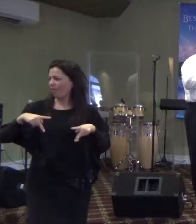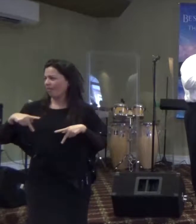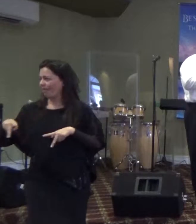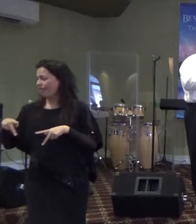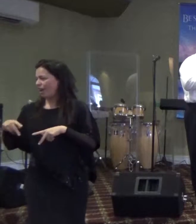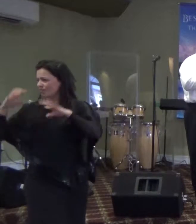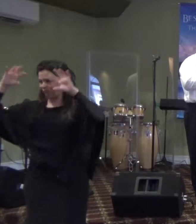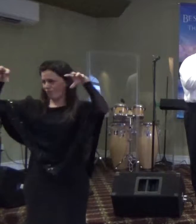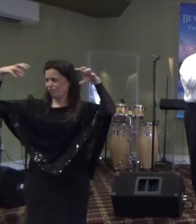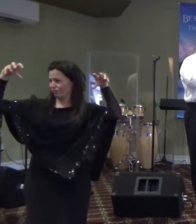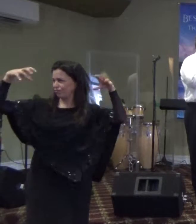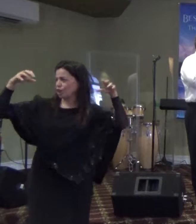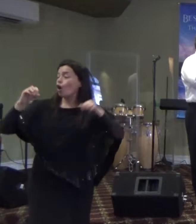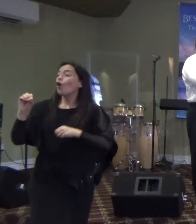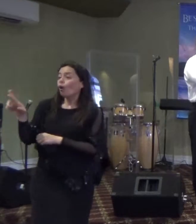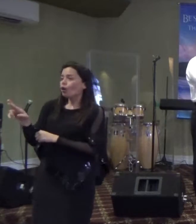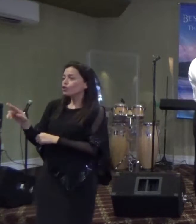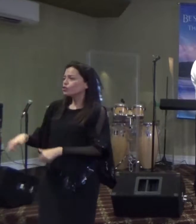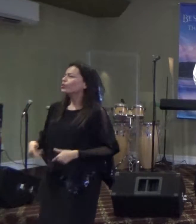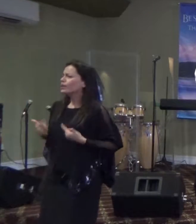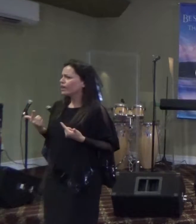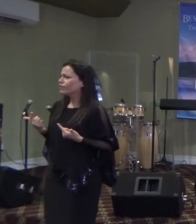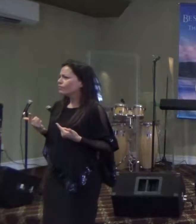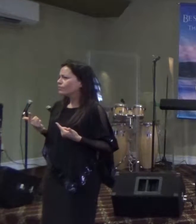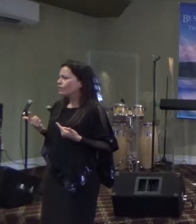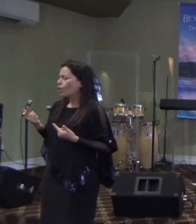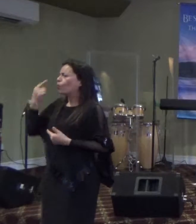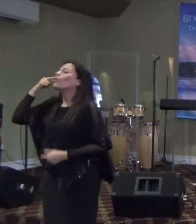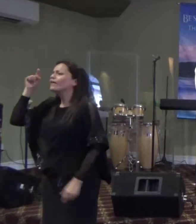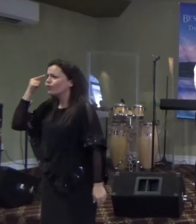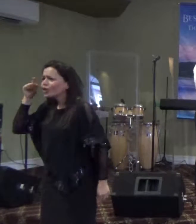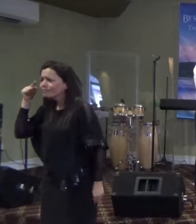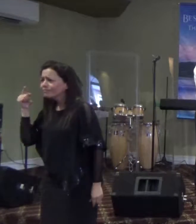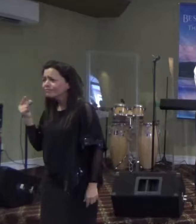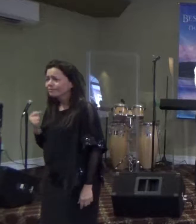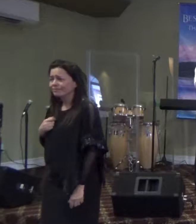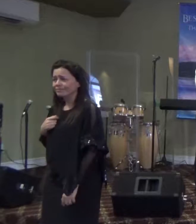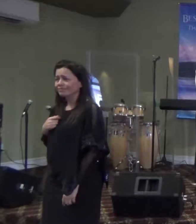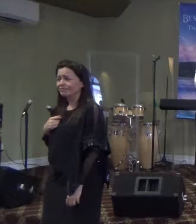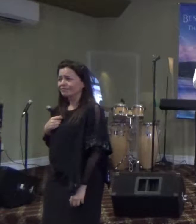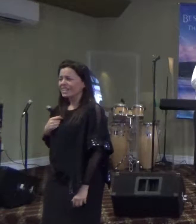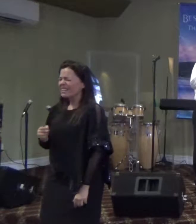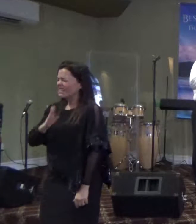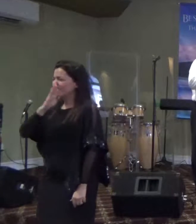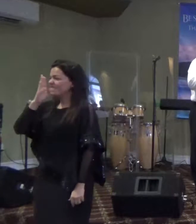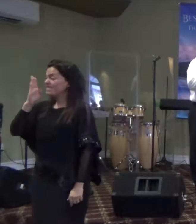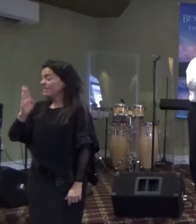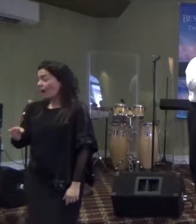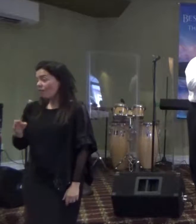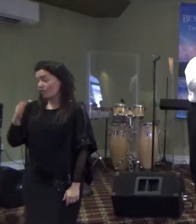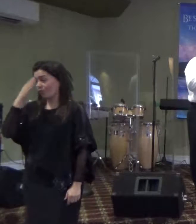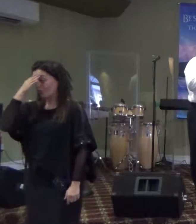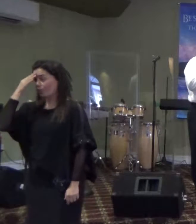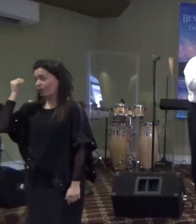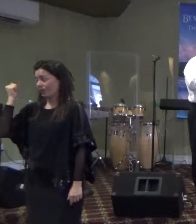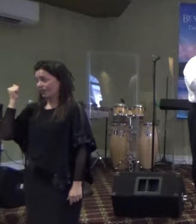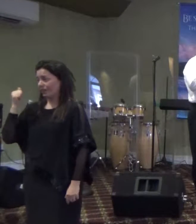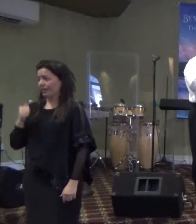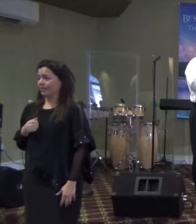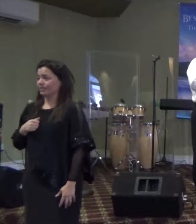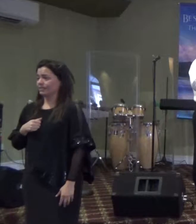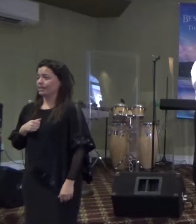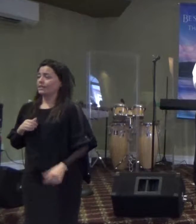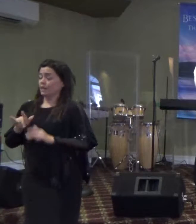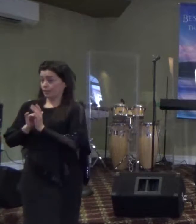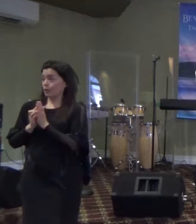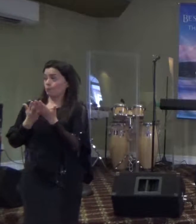o vives para qué? or what do you live for? Nunca olvidemos Let's never forget que en la